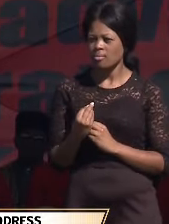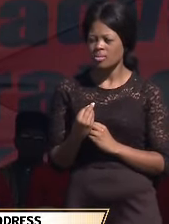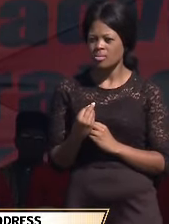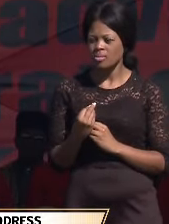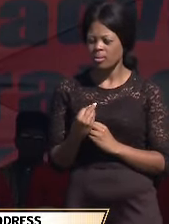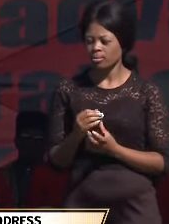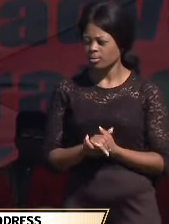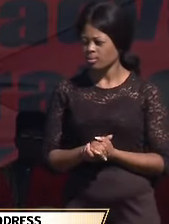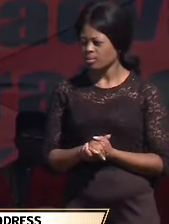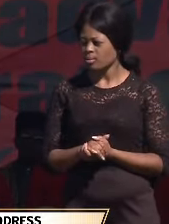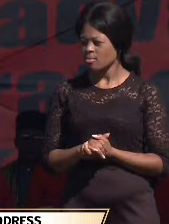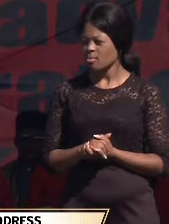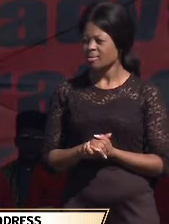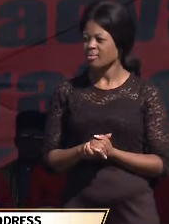back.